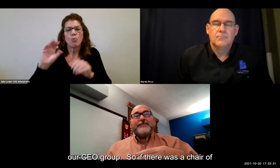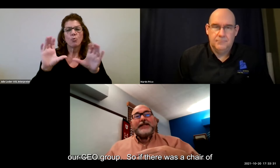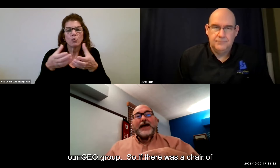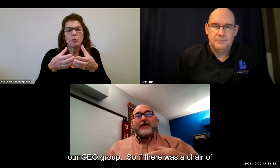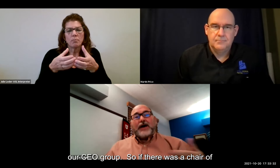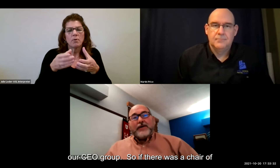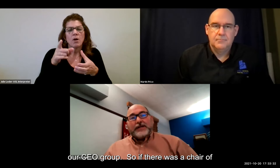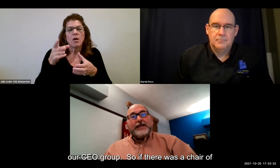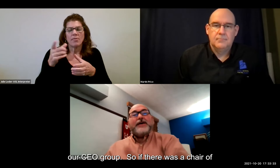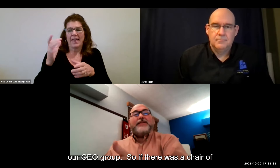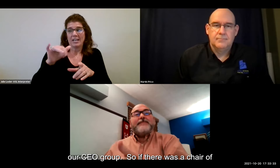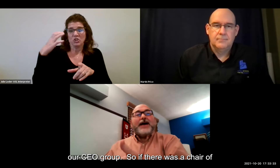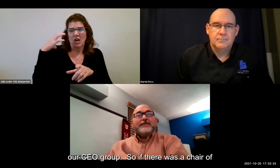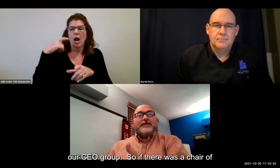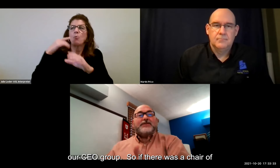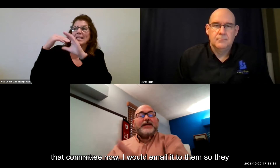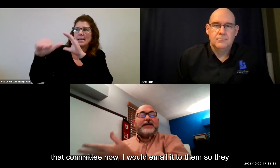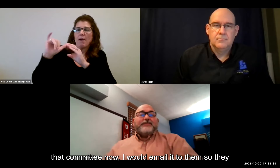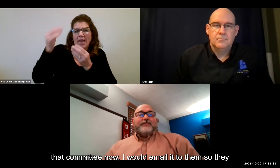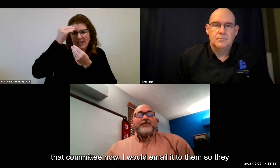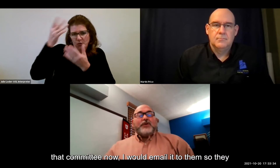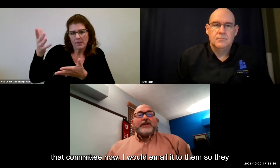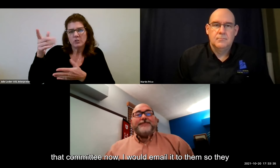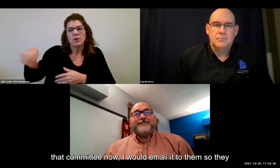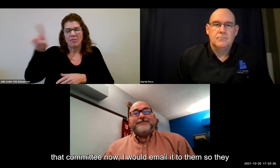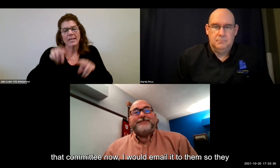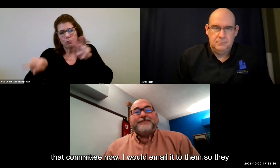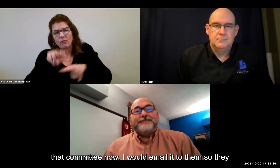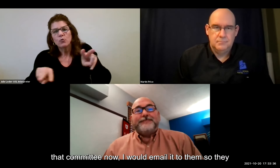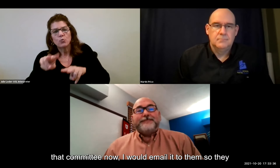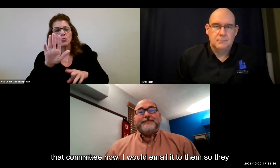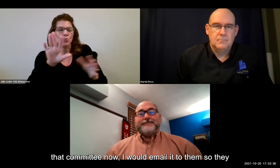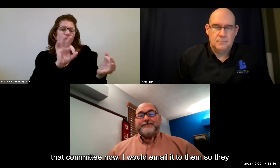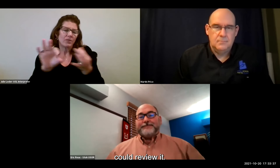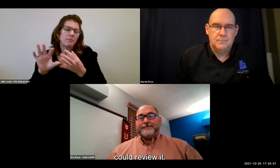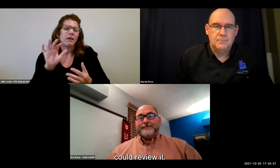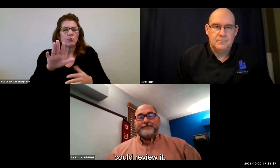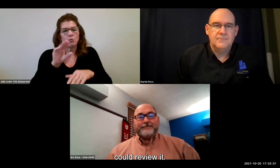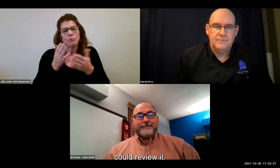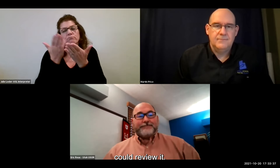of that committee now, I would email them that so they could review it.